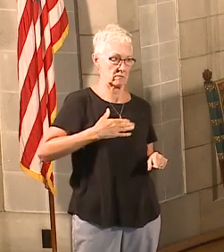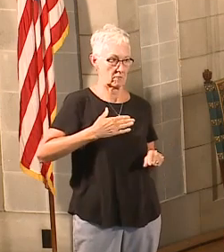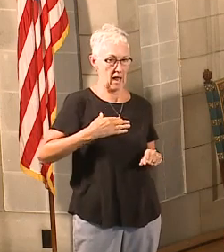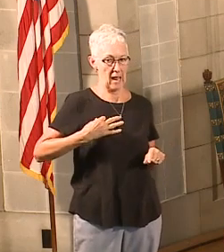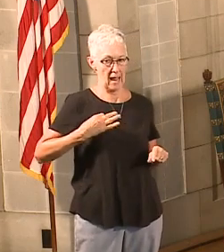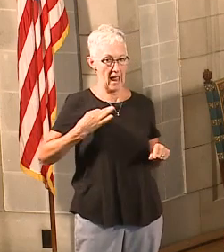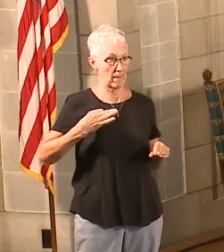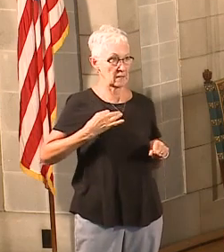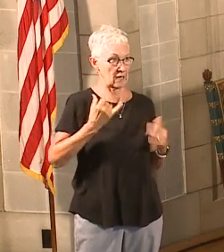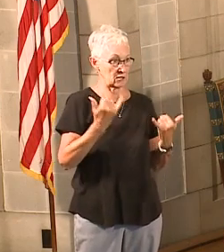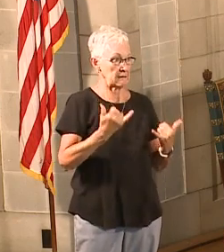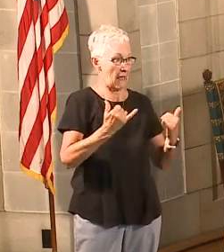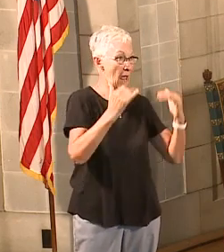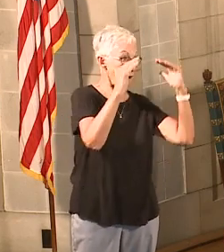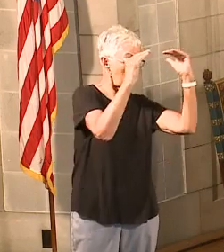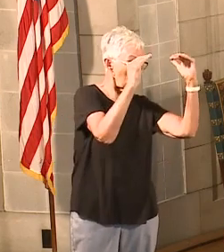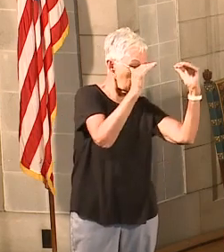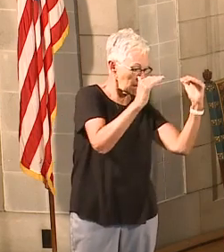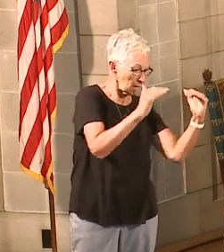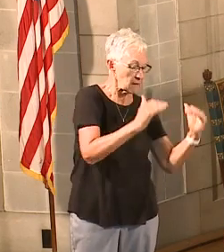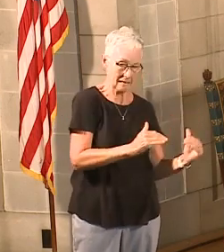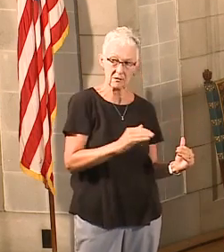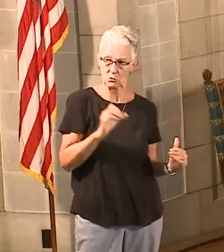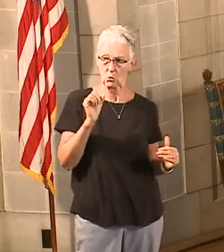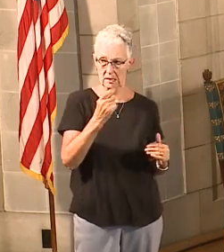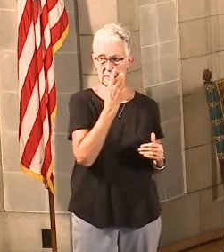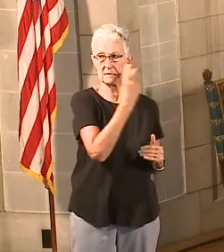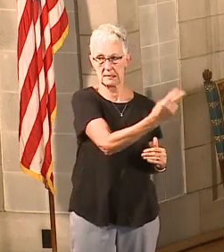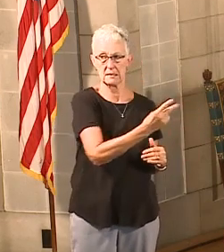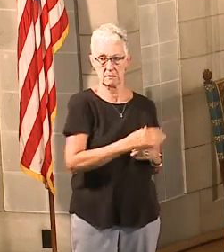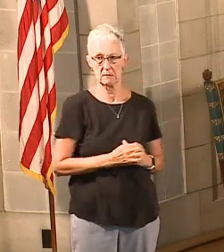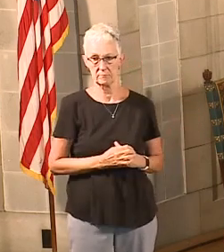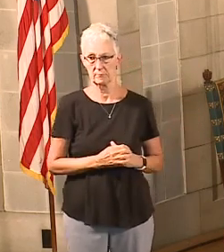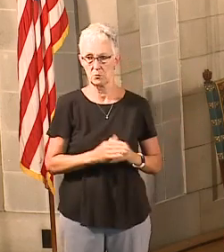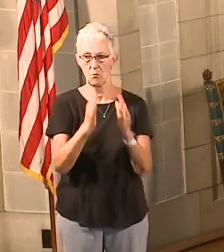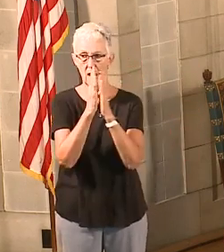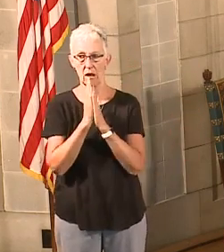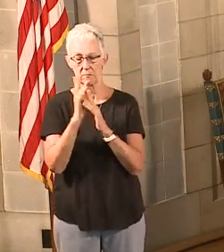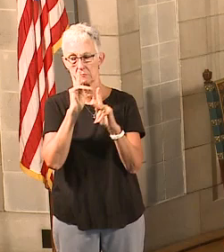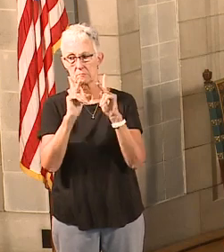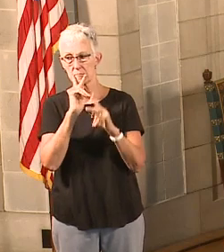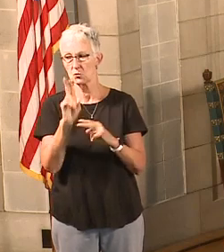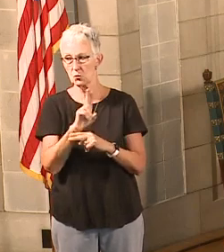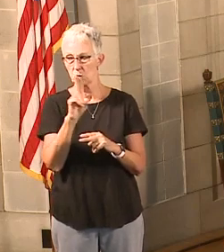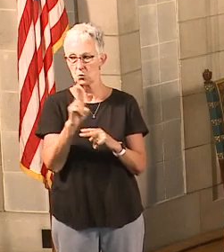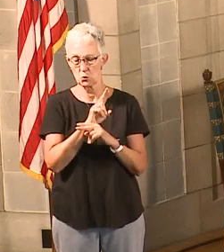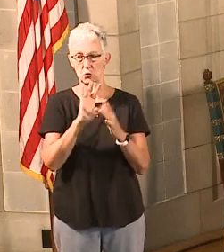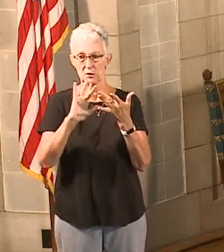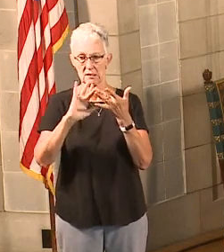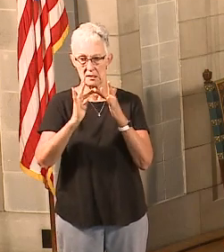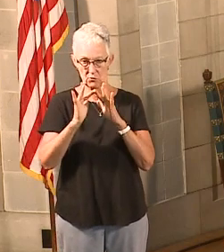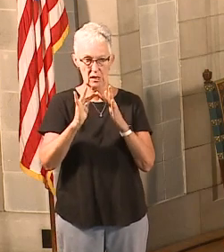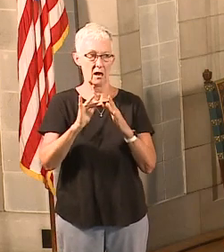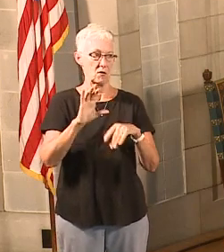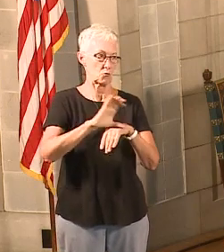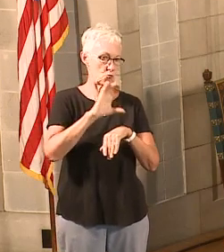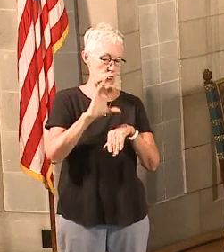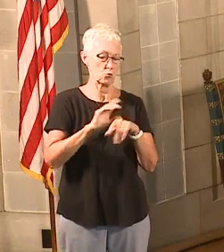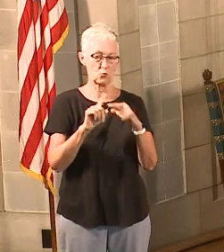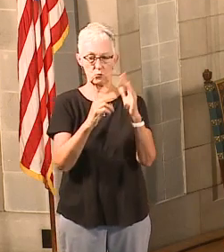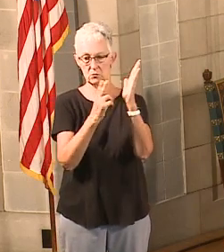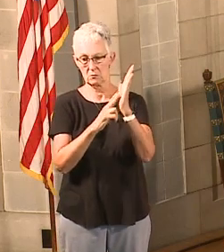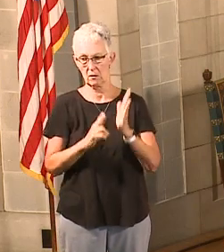we're going to be measuring as well. So, but again, please use the website, accessnebraska.ne.gov. It's going to be the best way to be able to sign up for